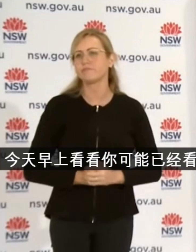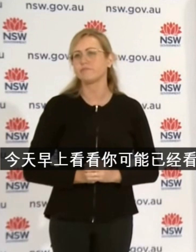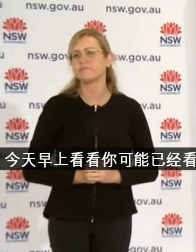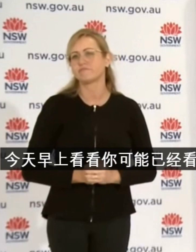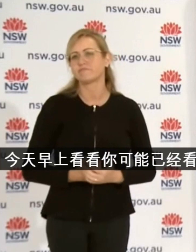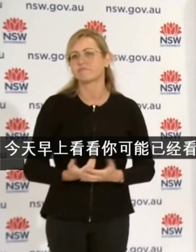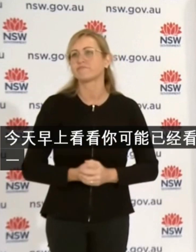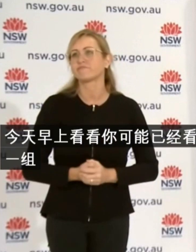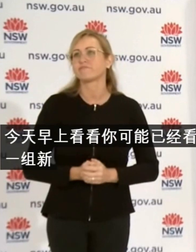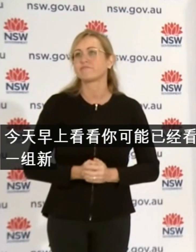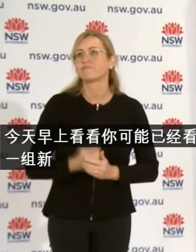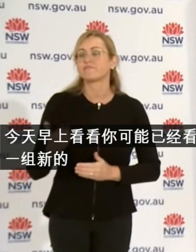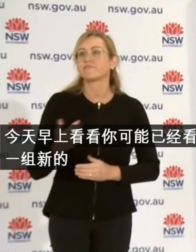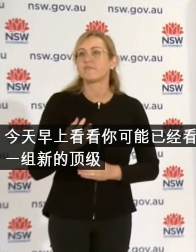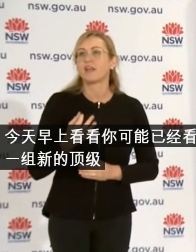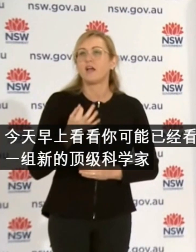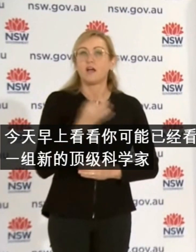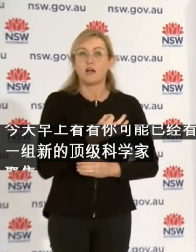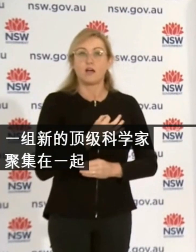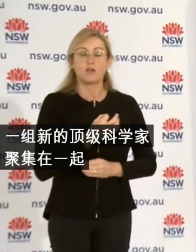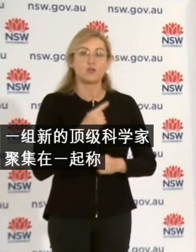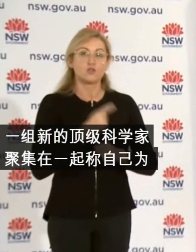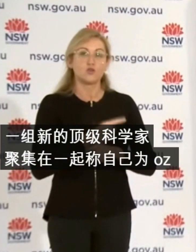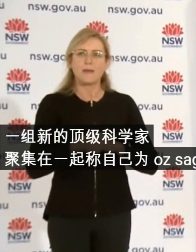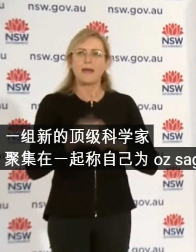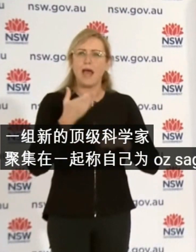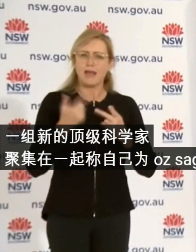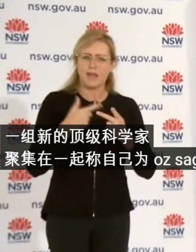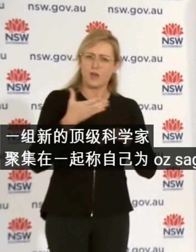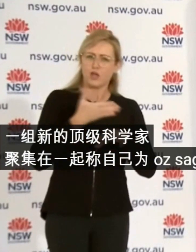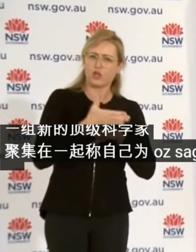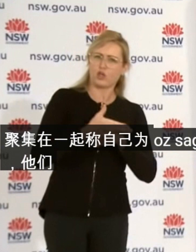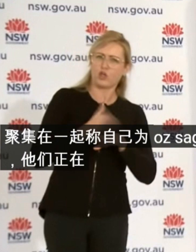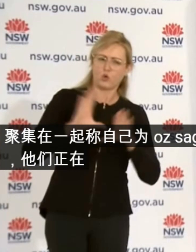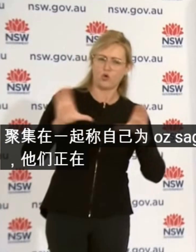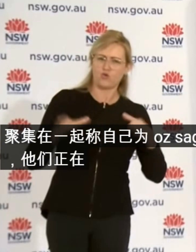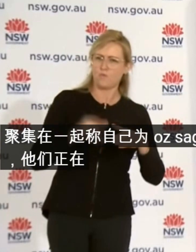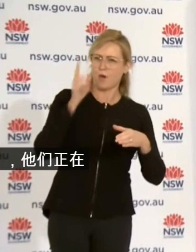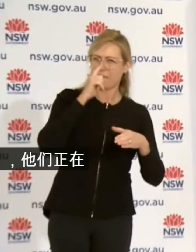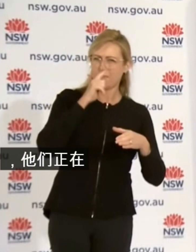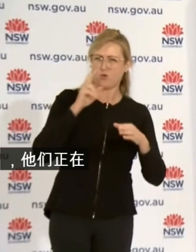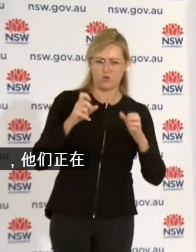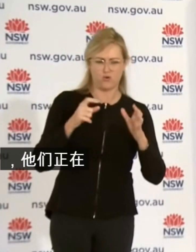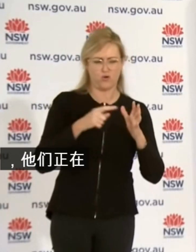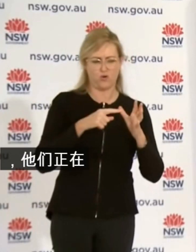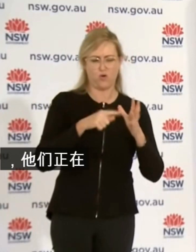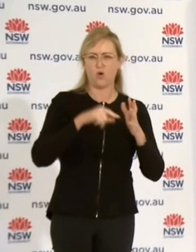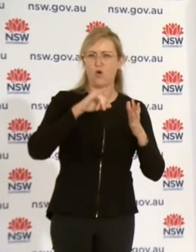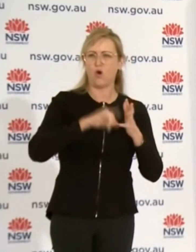This morning you might have seen reports of a new group of top scientists come together calling themselves AusSage, who are making far